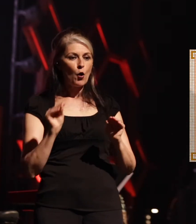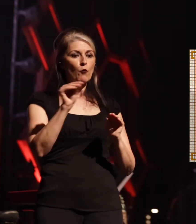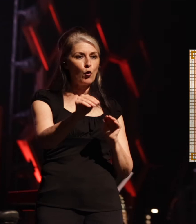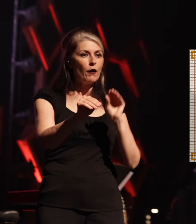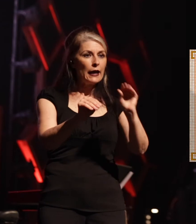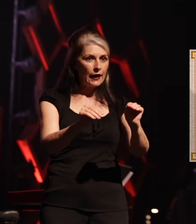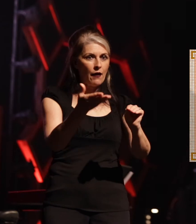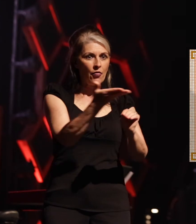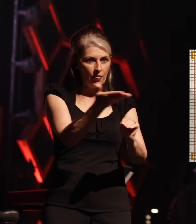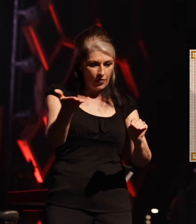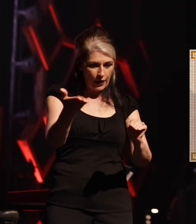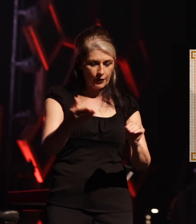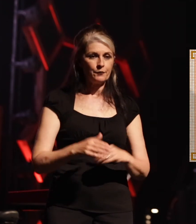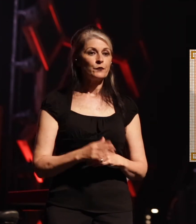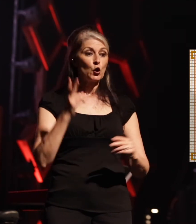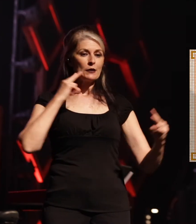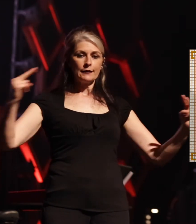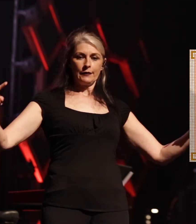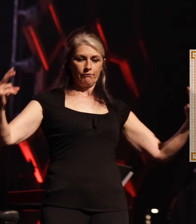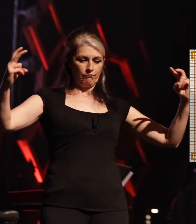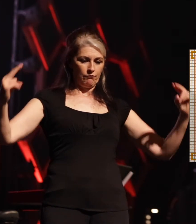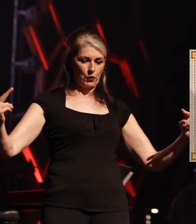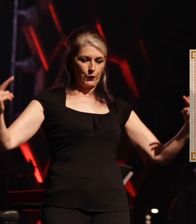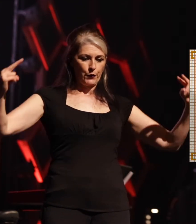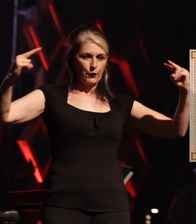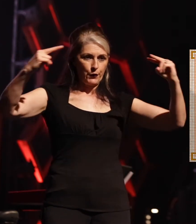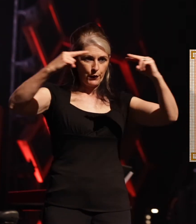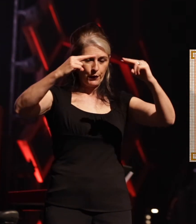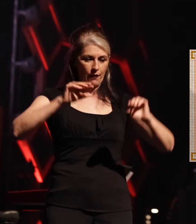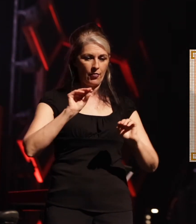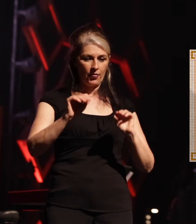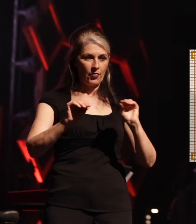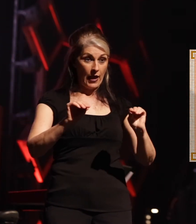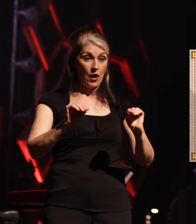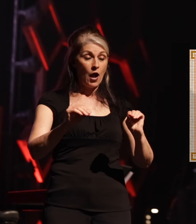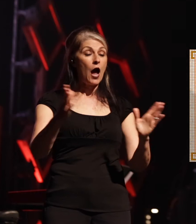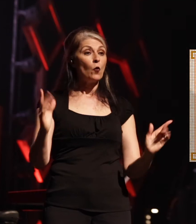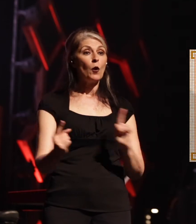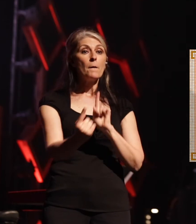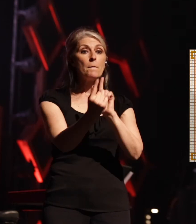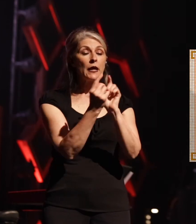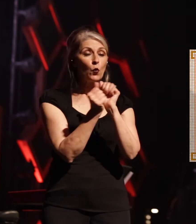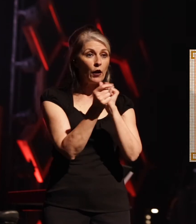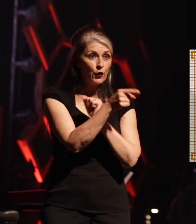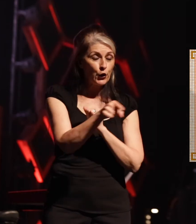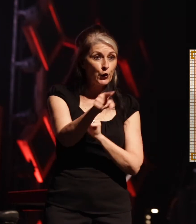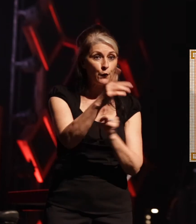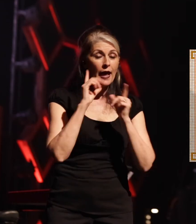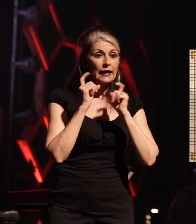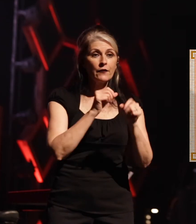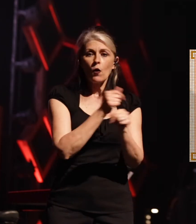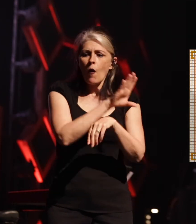two cherubim that are over the ark of the covenant law, I will meet with you and give you all my